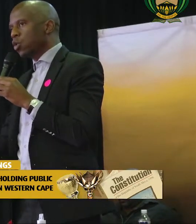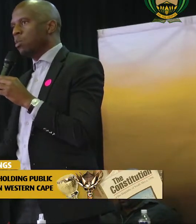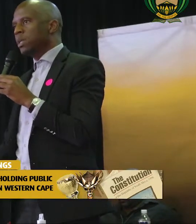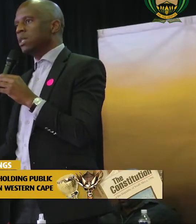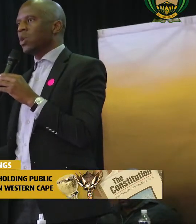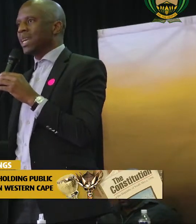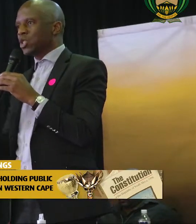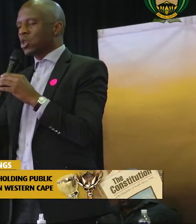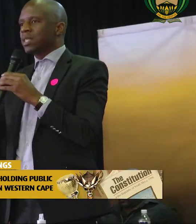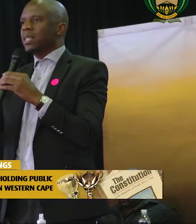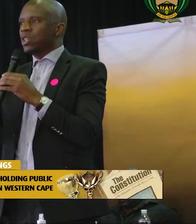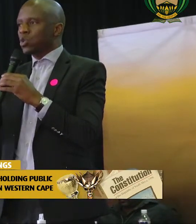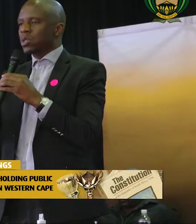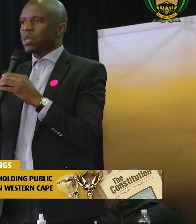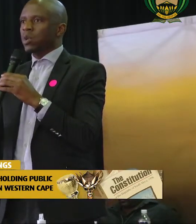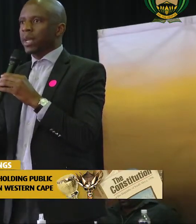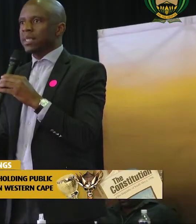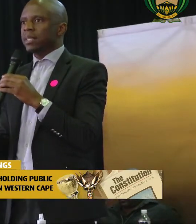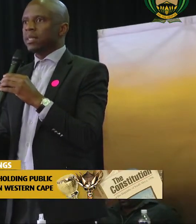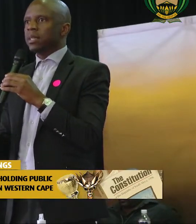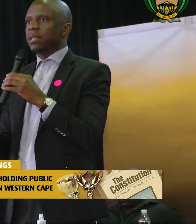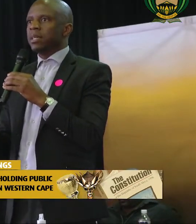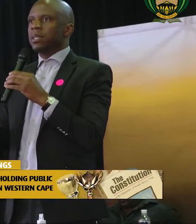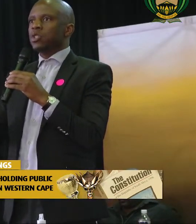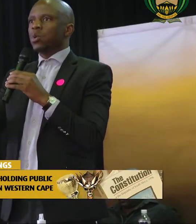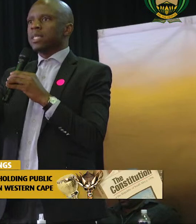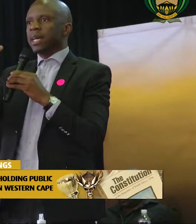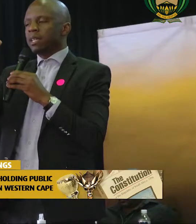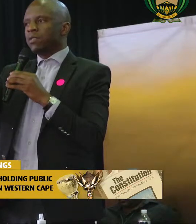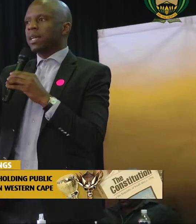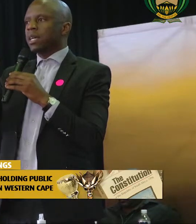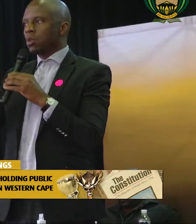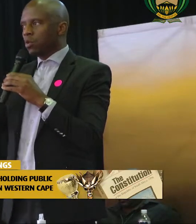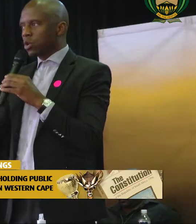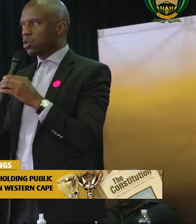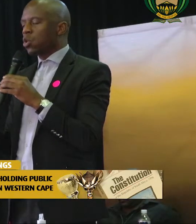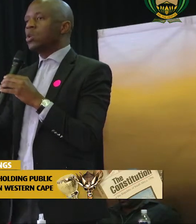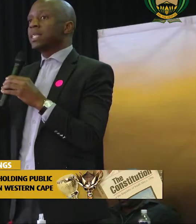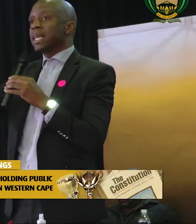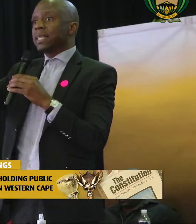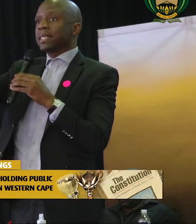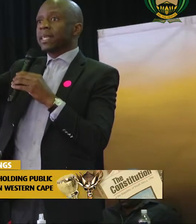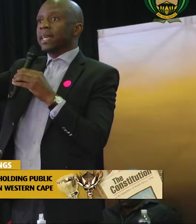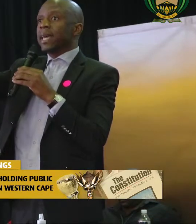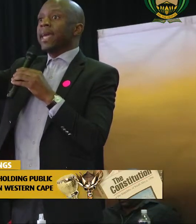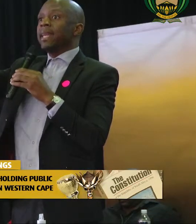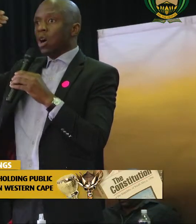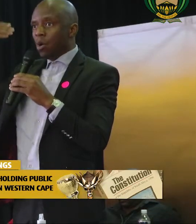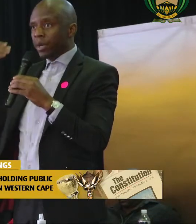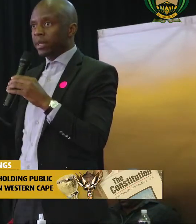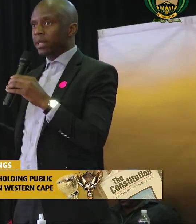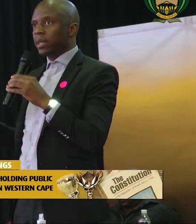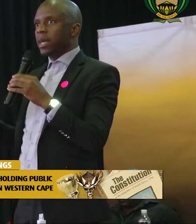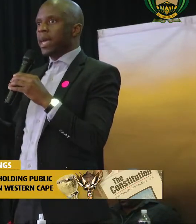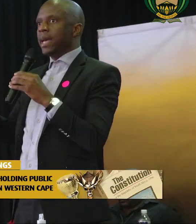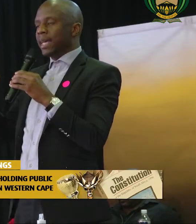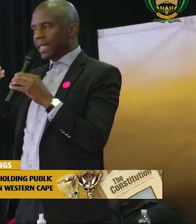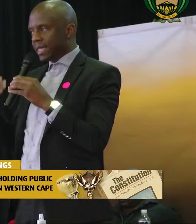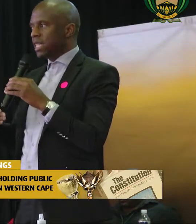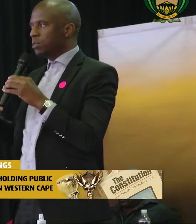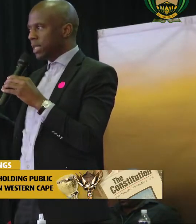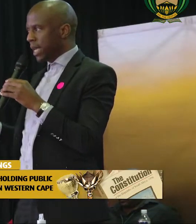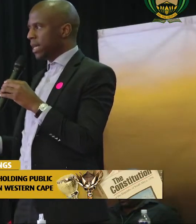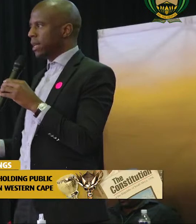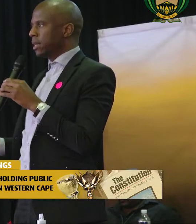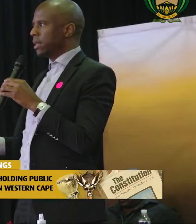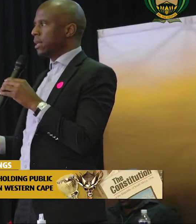for the committee to exhaust the issues that you are raising. So is that effect that we have also considered earlier on, and that decision